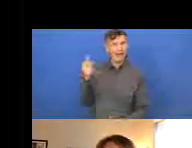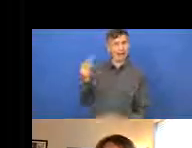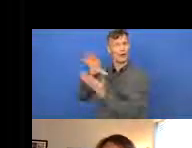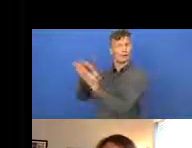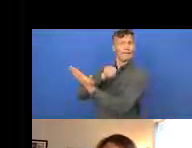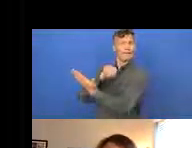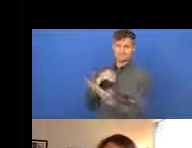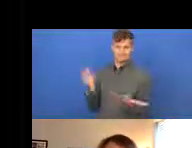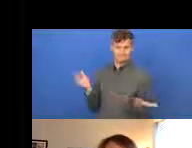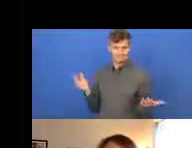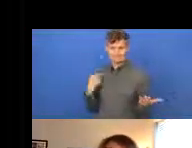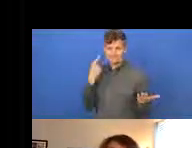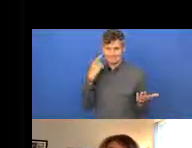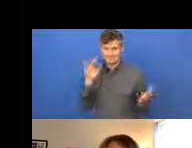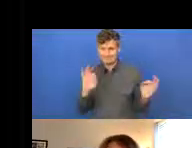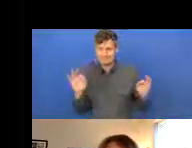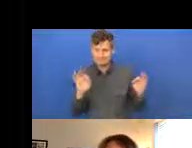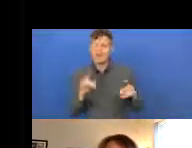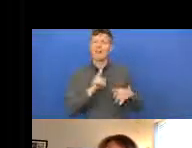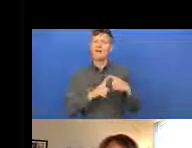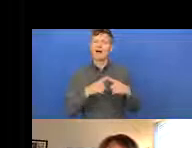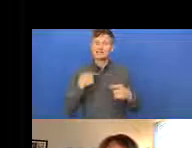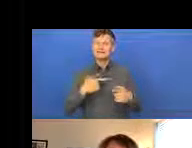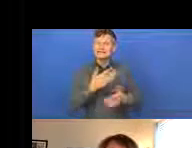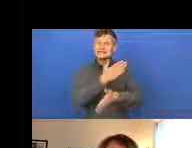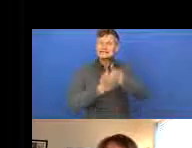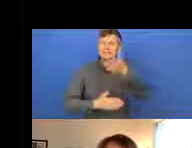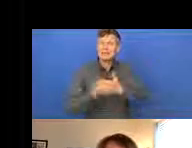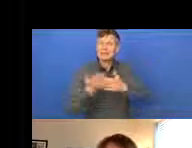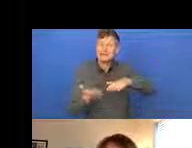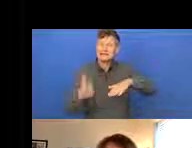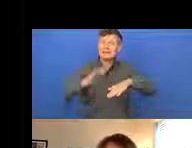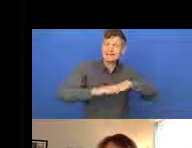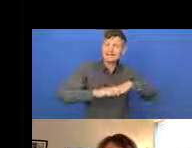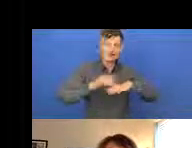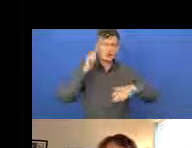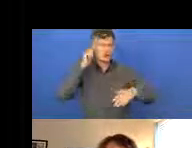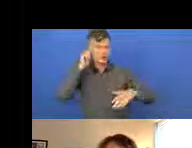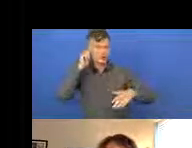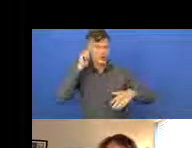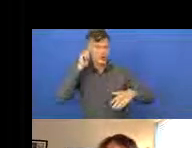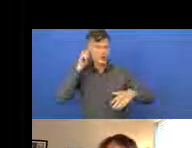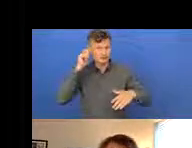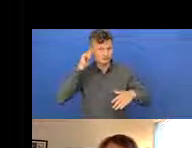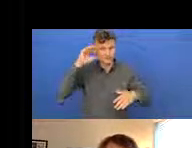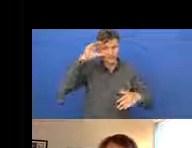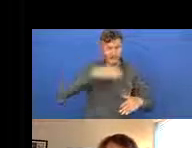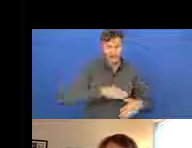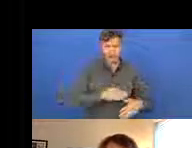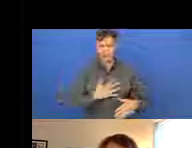gender and disability, especially with regard to vulnerability to bullying, as well as the role of